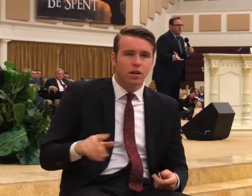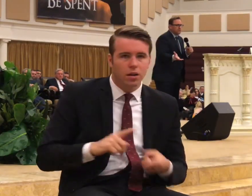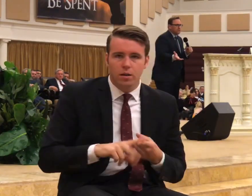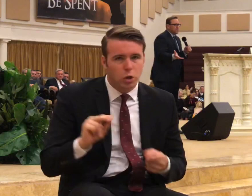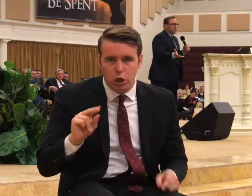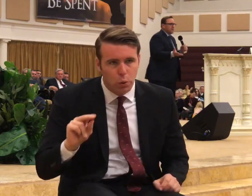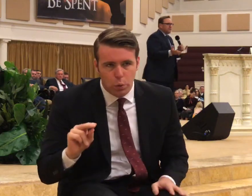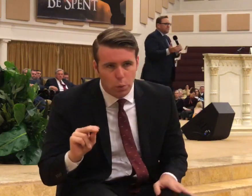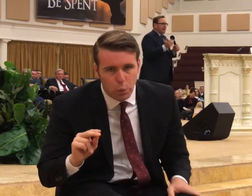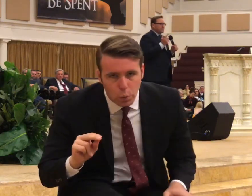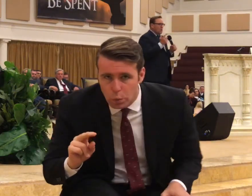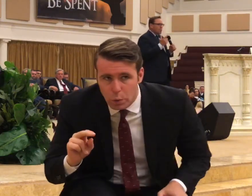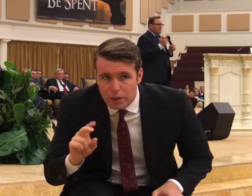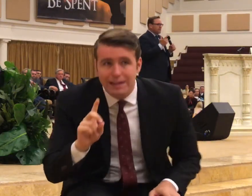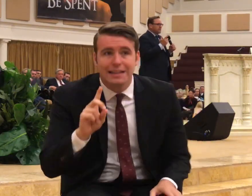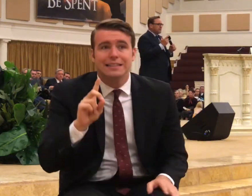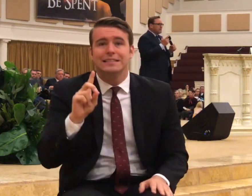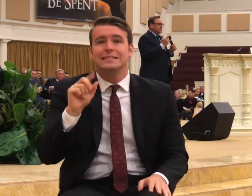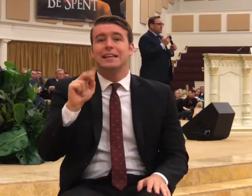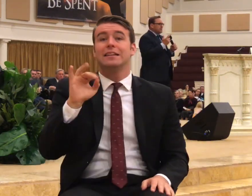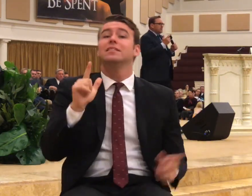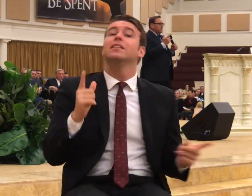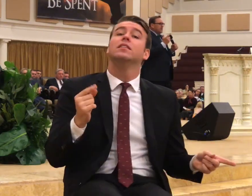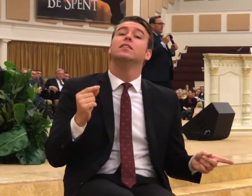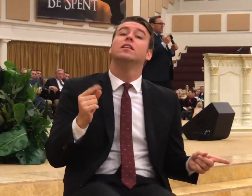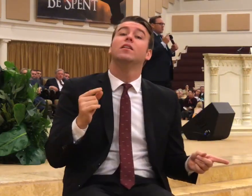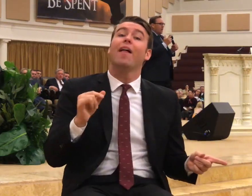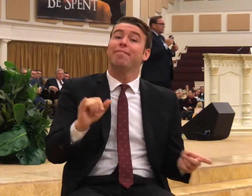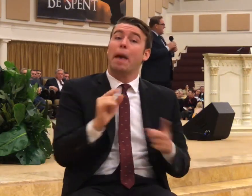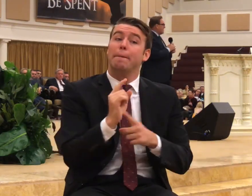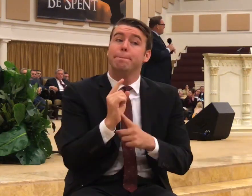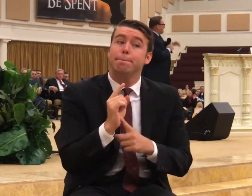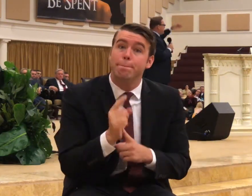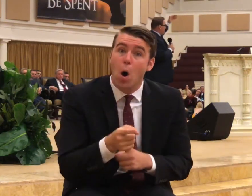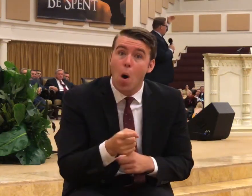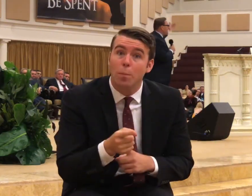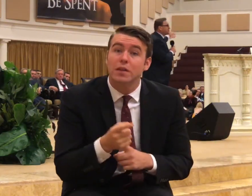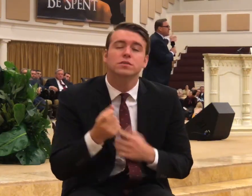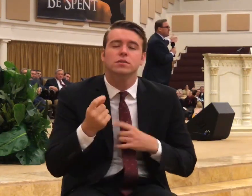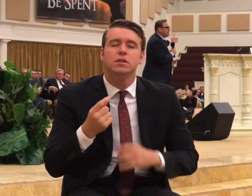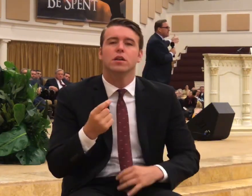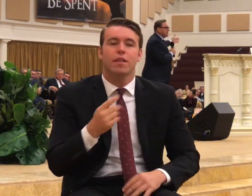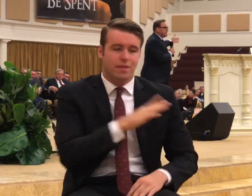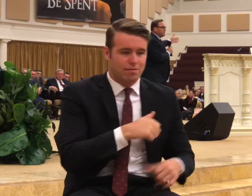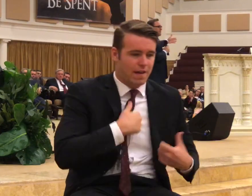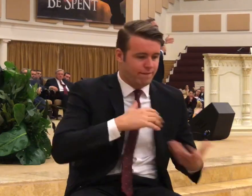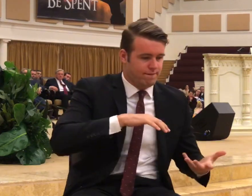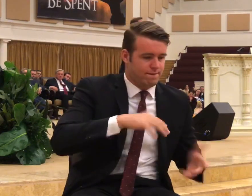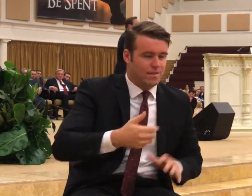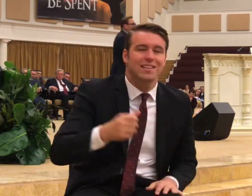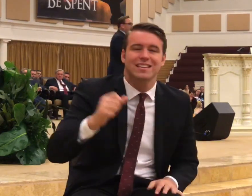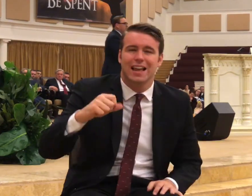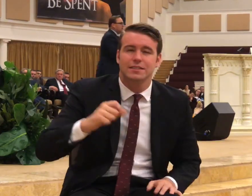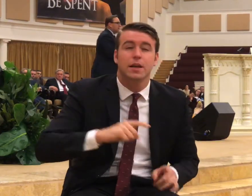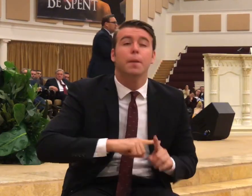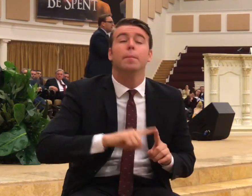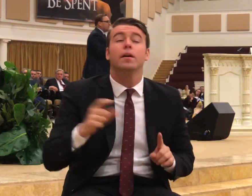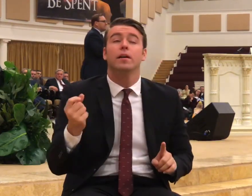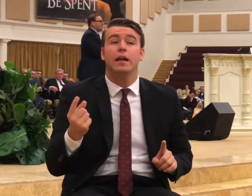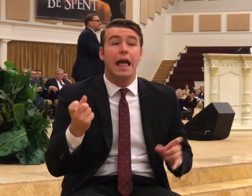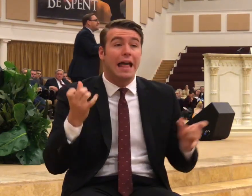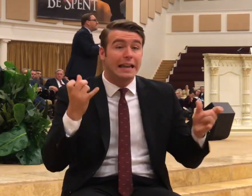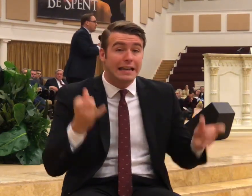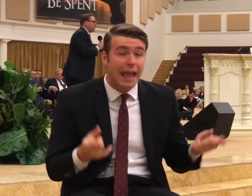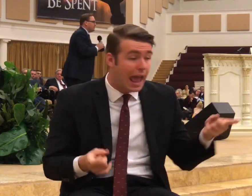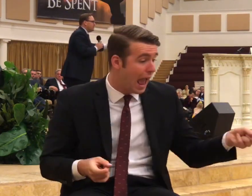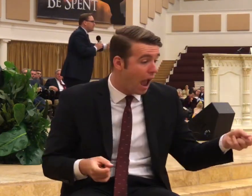no. In that moment, it was, yeah, there had been the interruption, but now